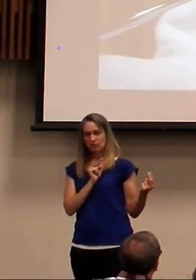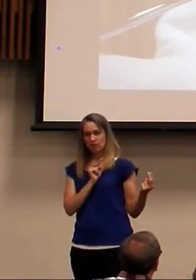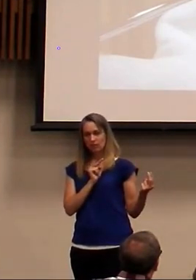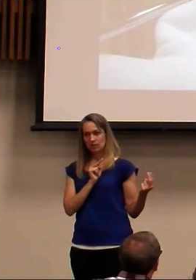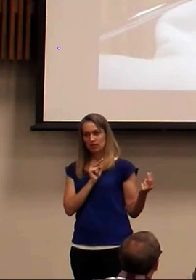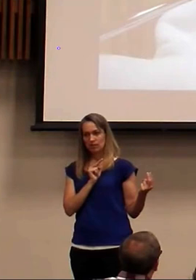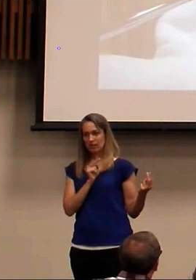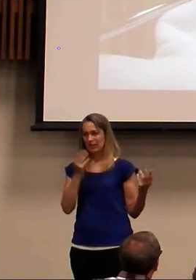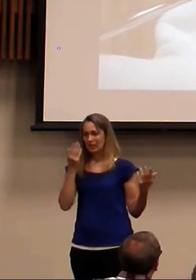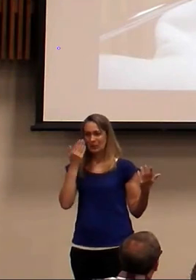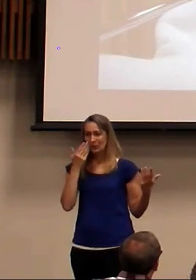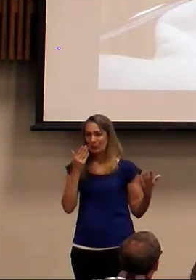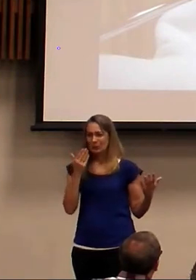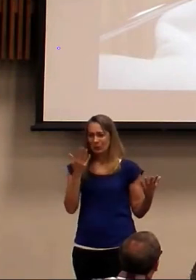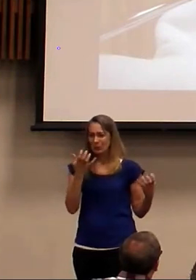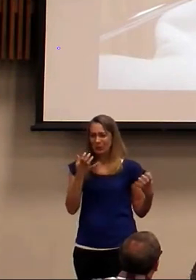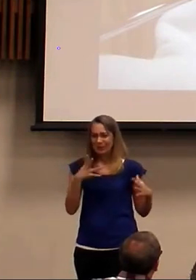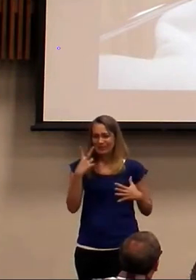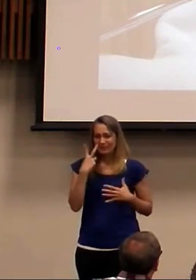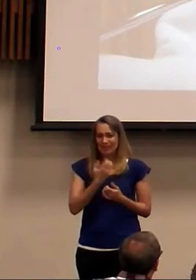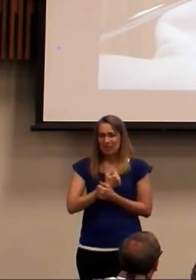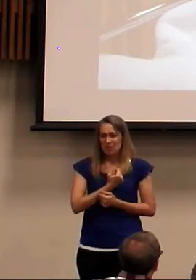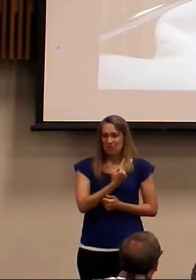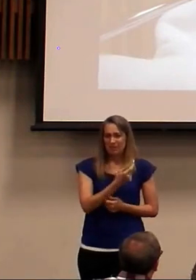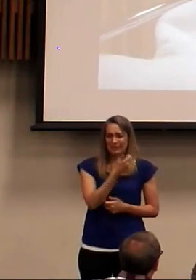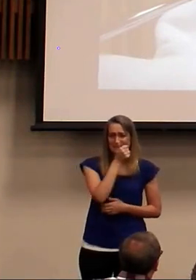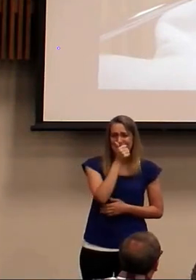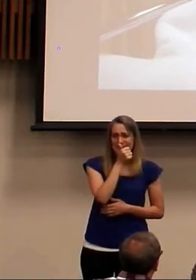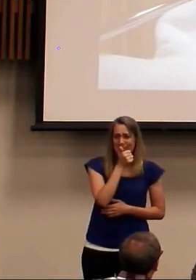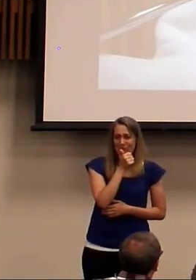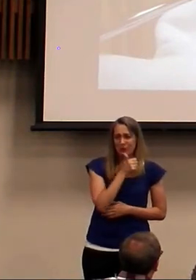You don't want to see your loved one suffer just because you're in a storm.